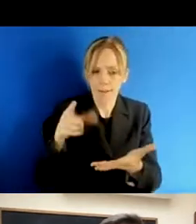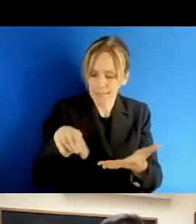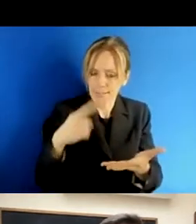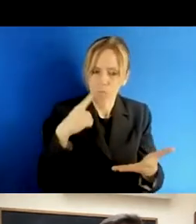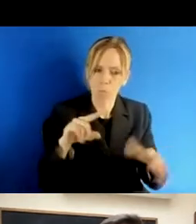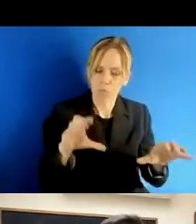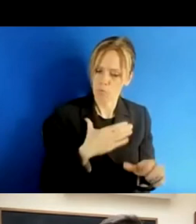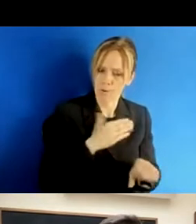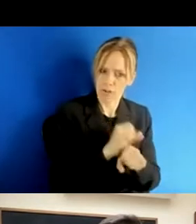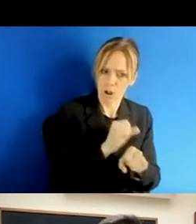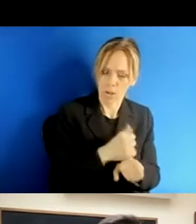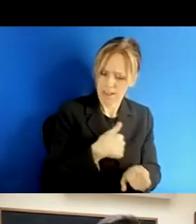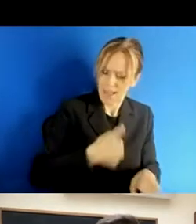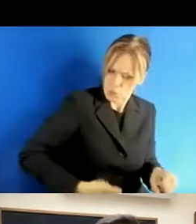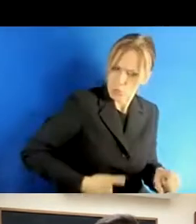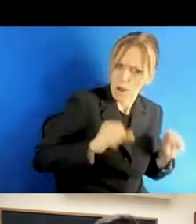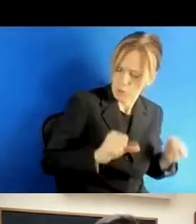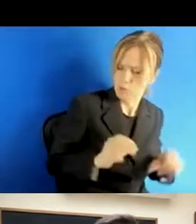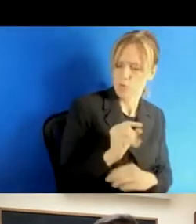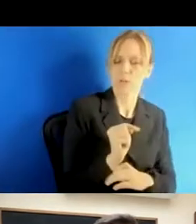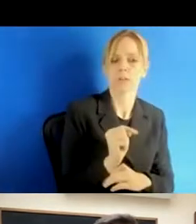But before that,